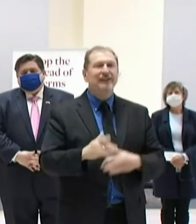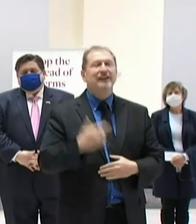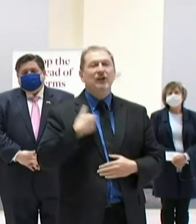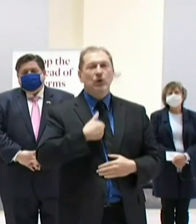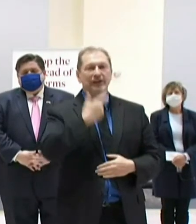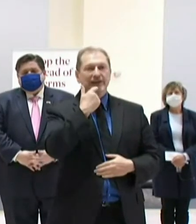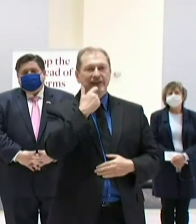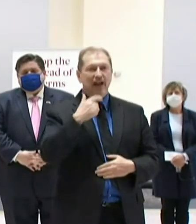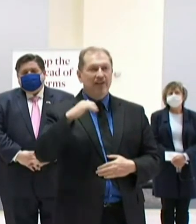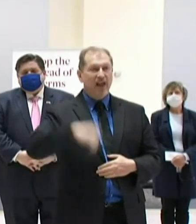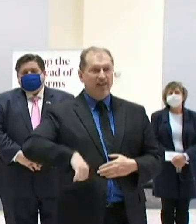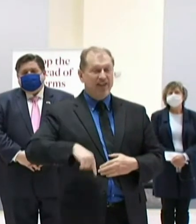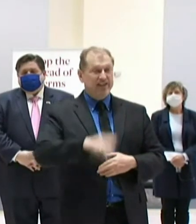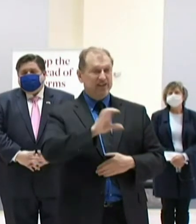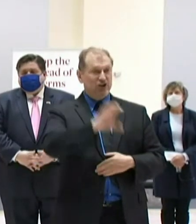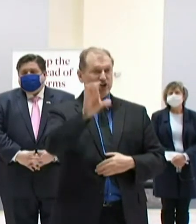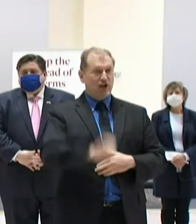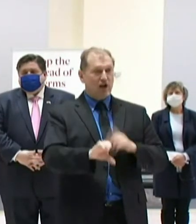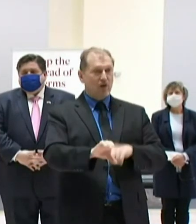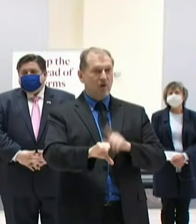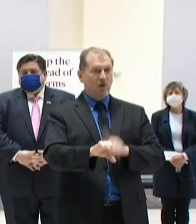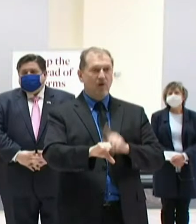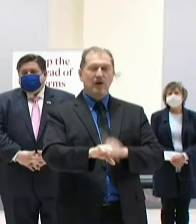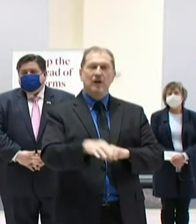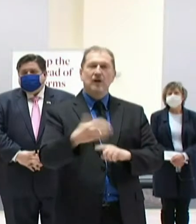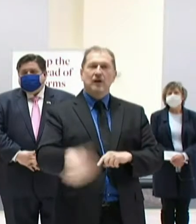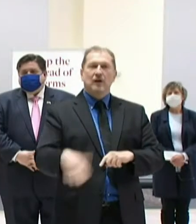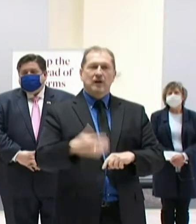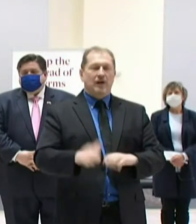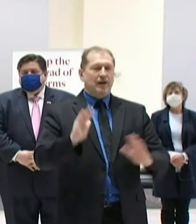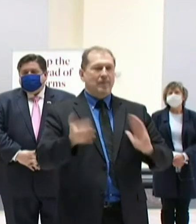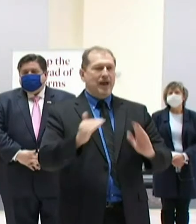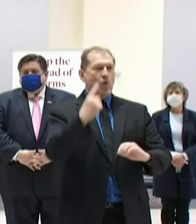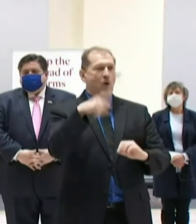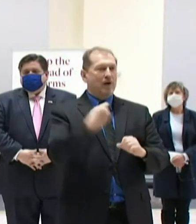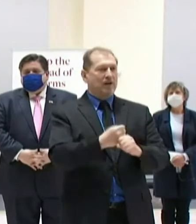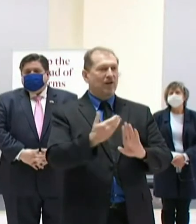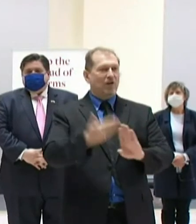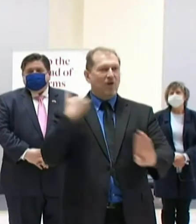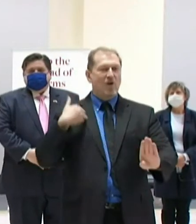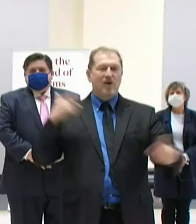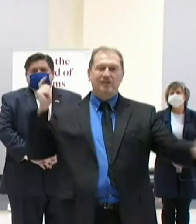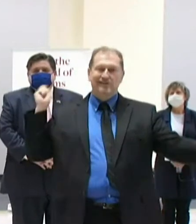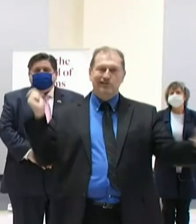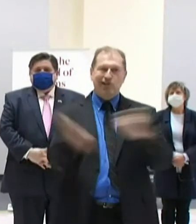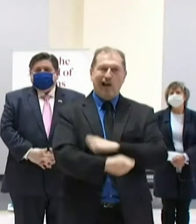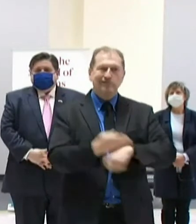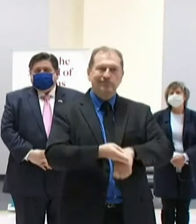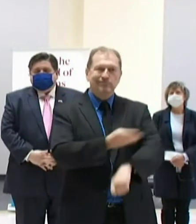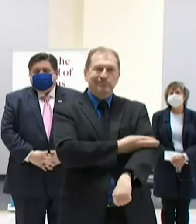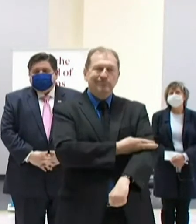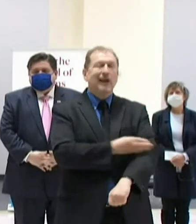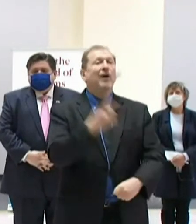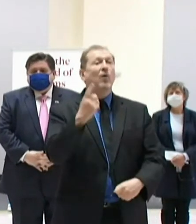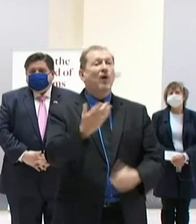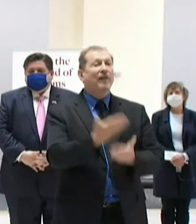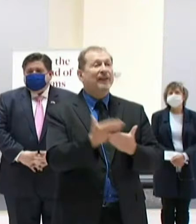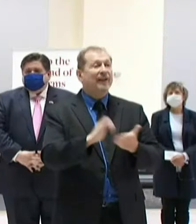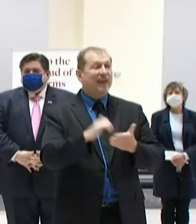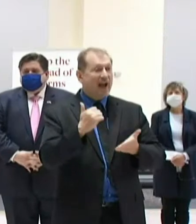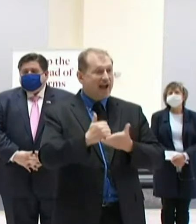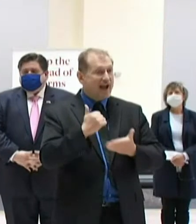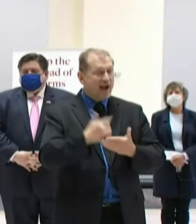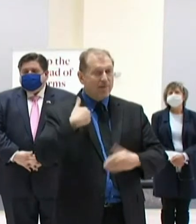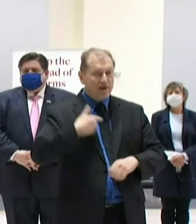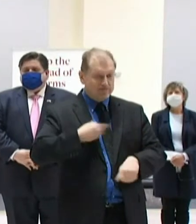our city was in a very different place just 1 year ago. One of the keys that has turned around our